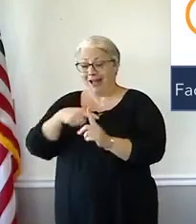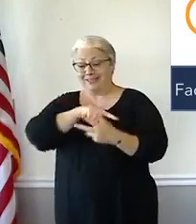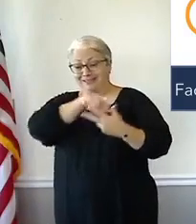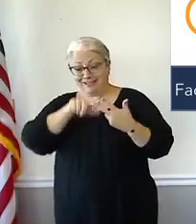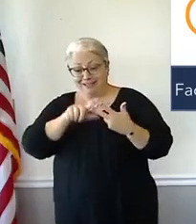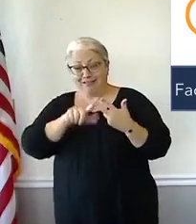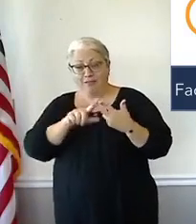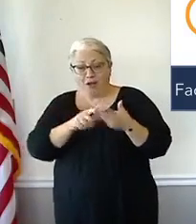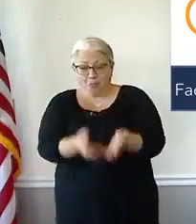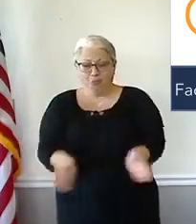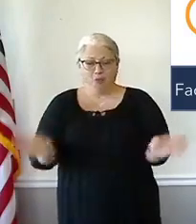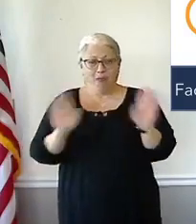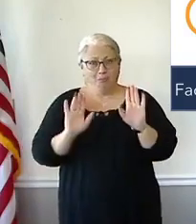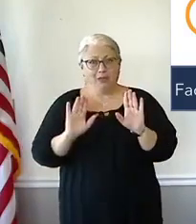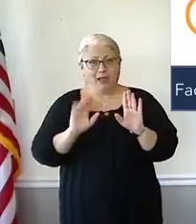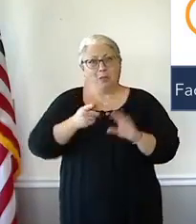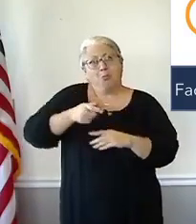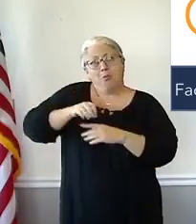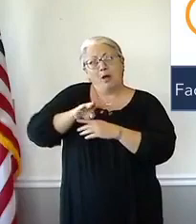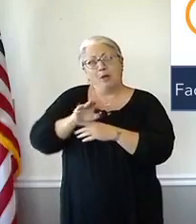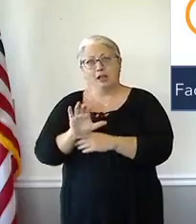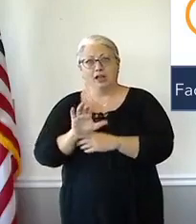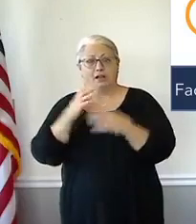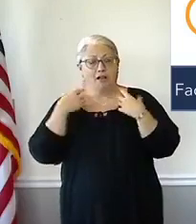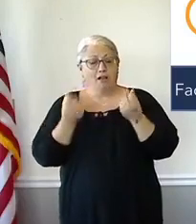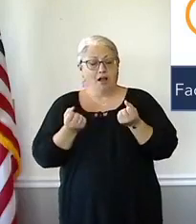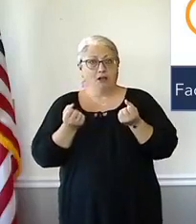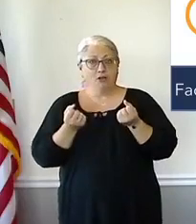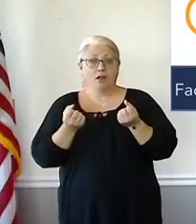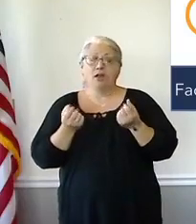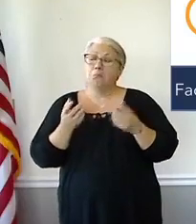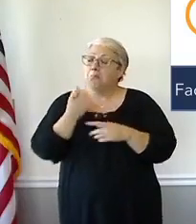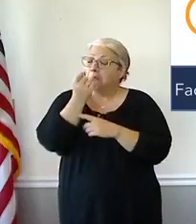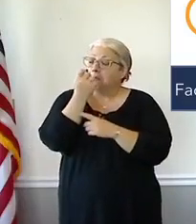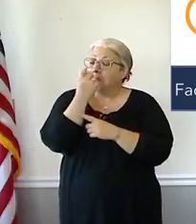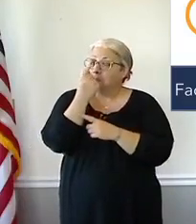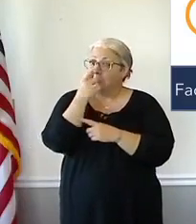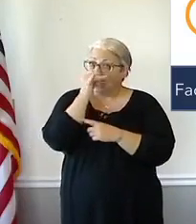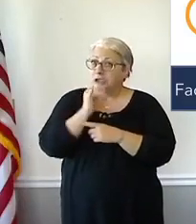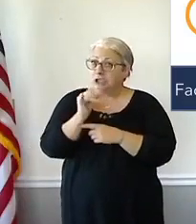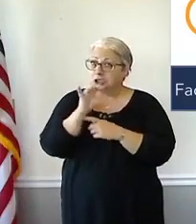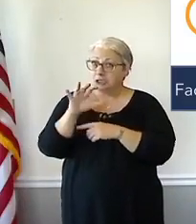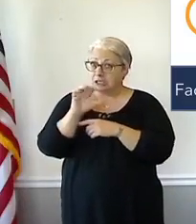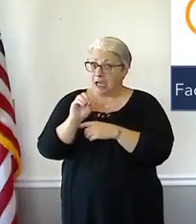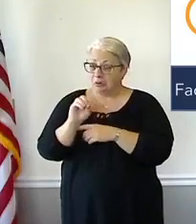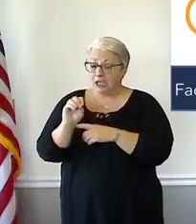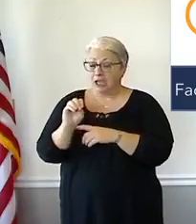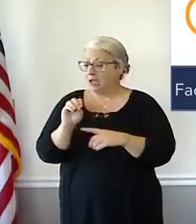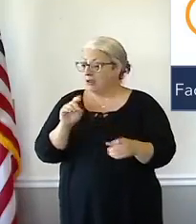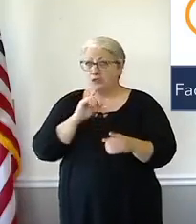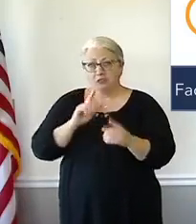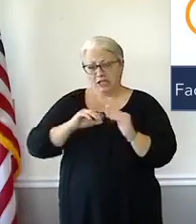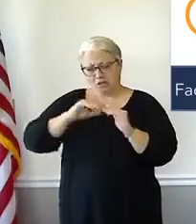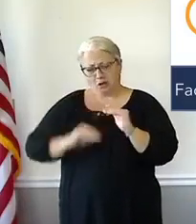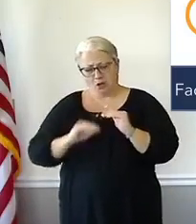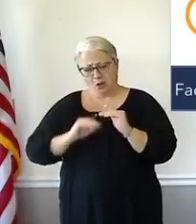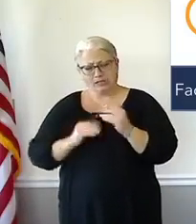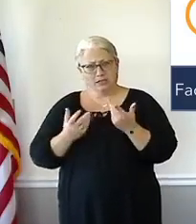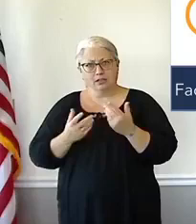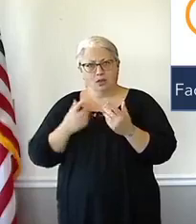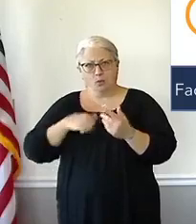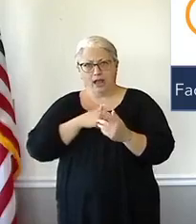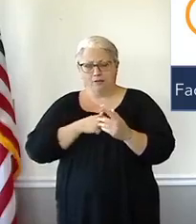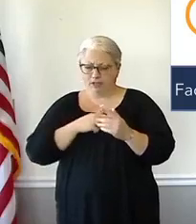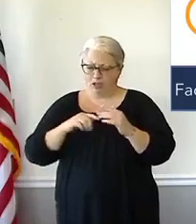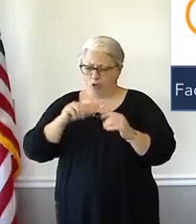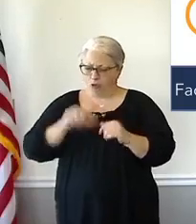to the extent that we have the lowest transmission rate in the region, we're not seeing seismic or substantial increases in